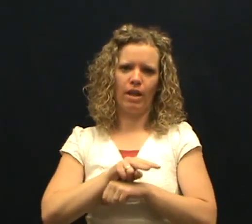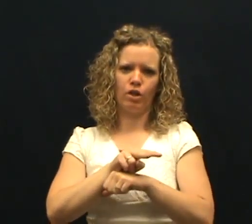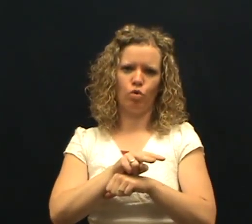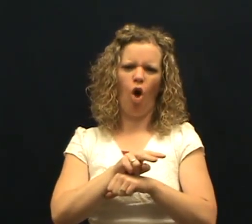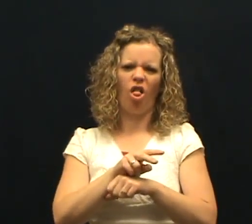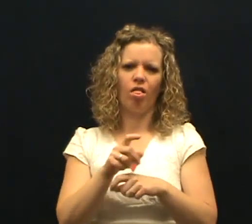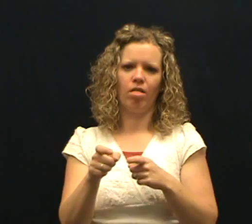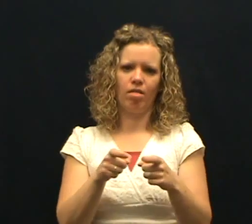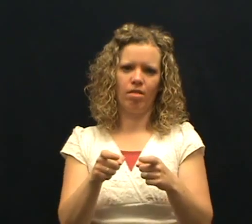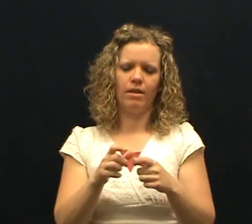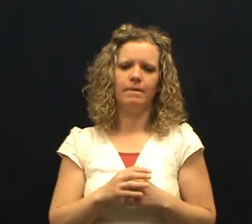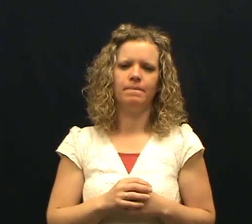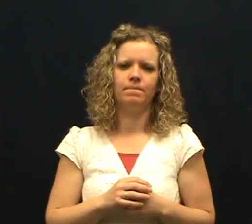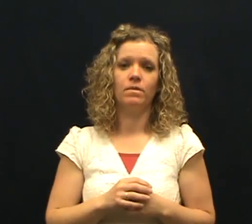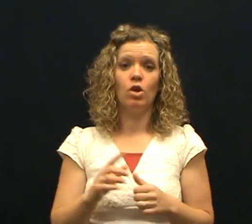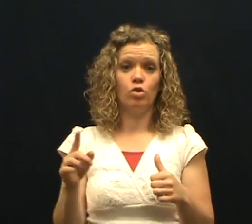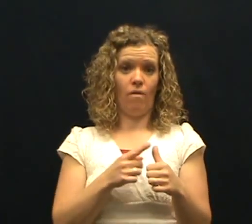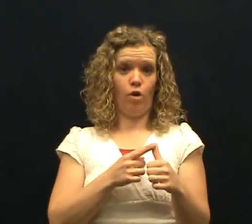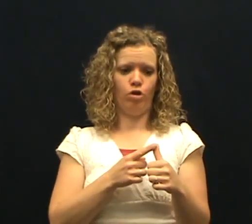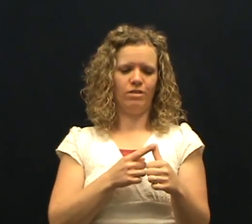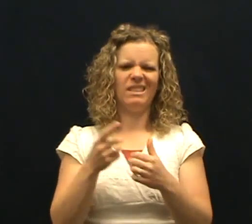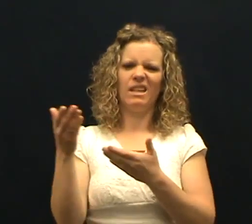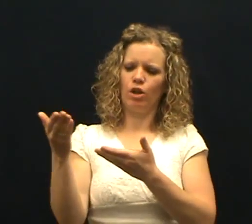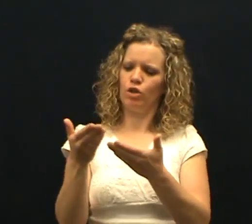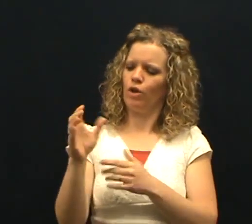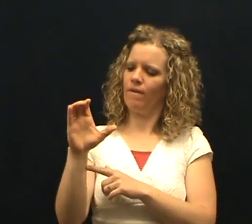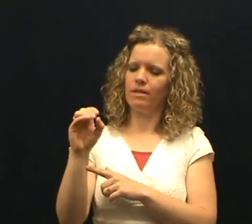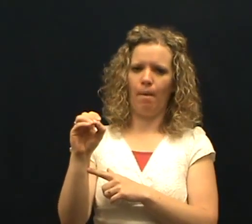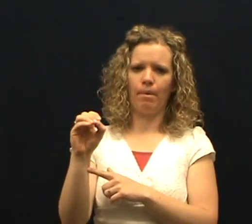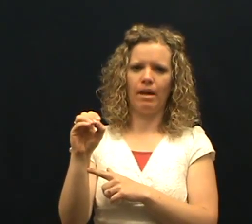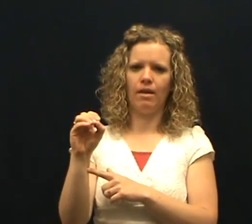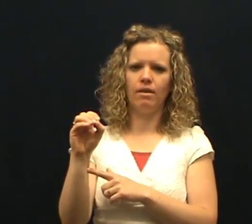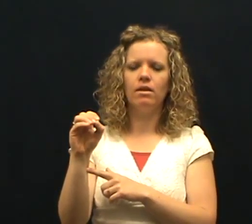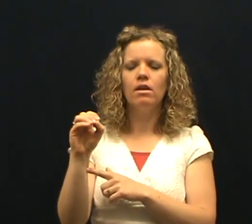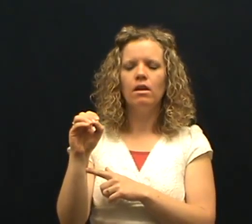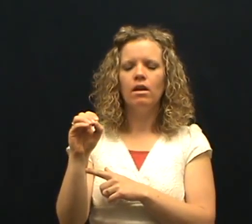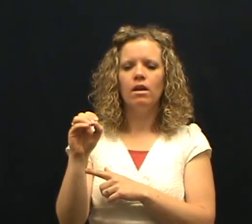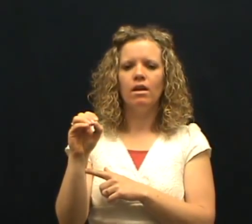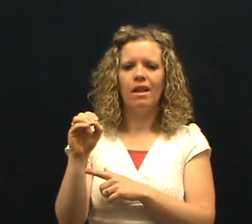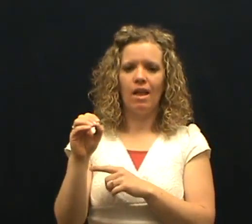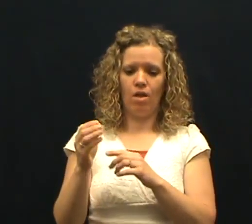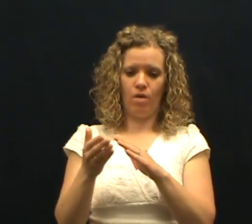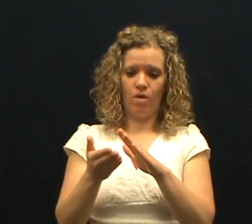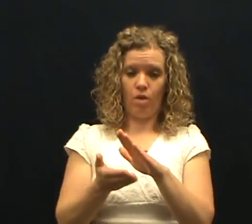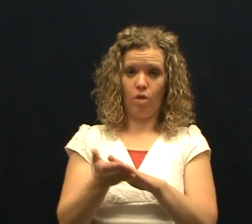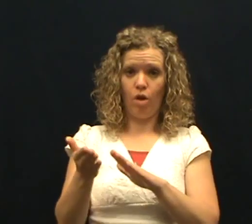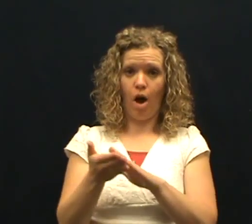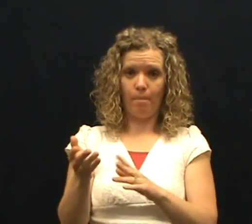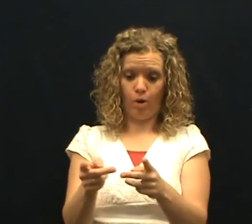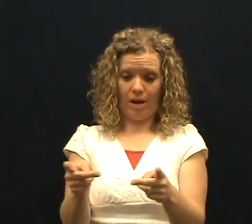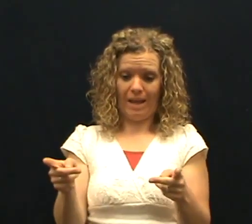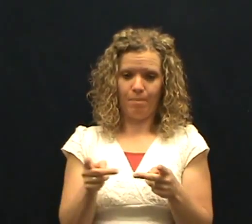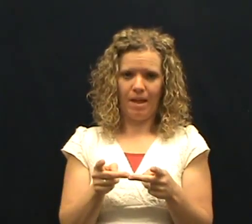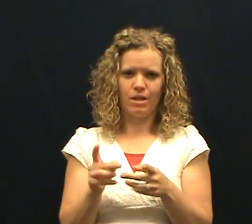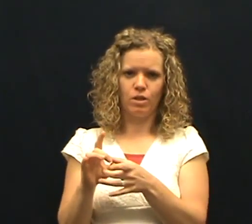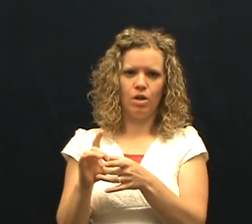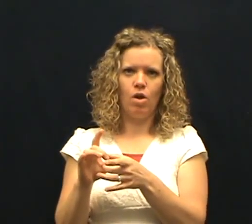First of all, in a service company, the operating cycle consists of selling a service. And so you